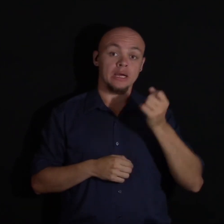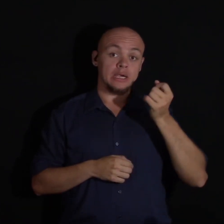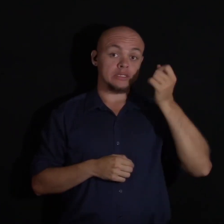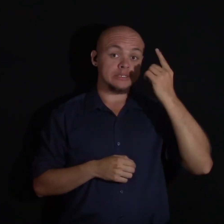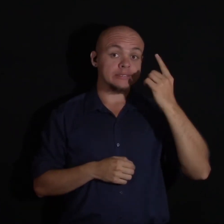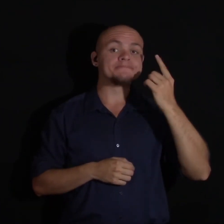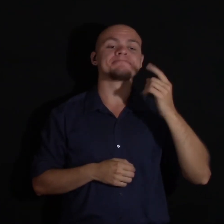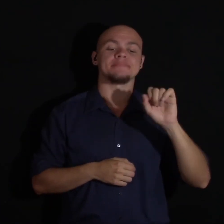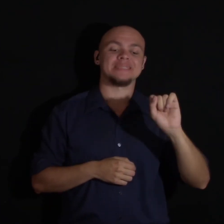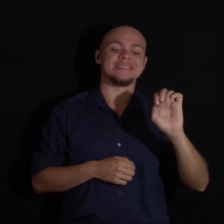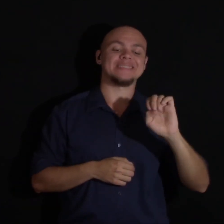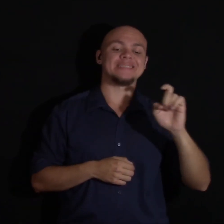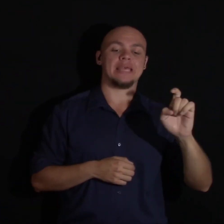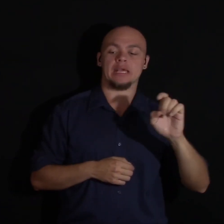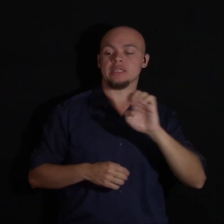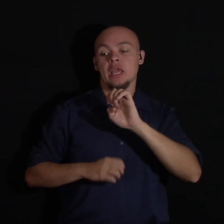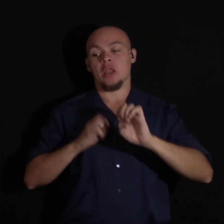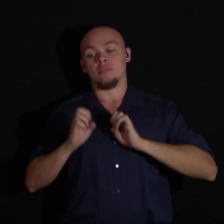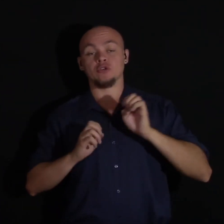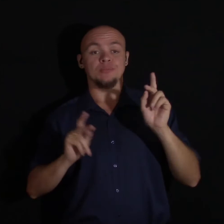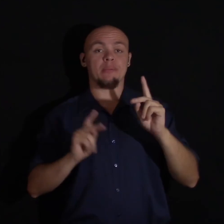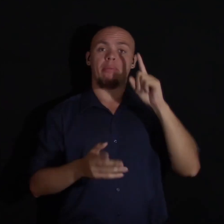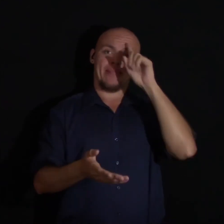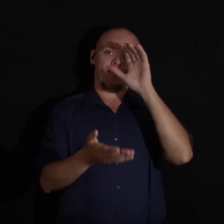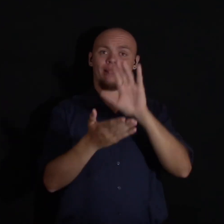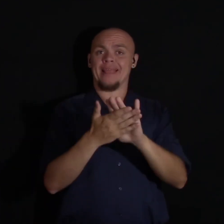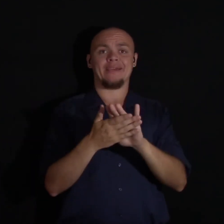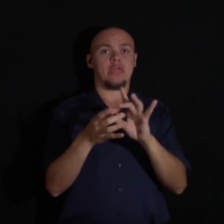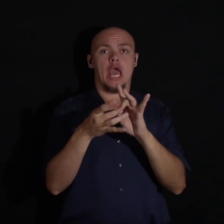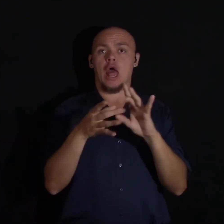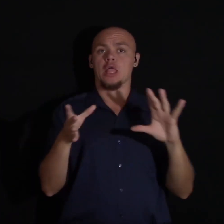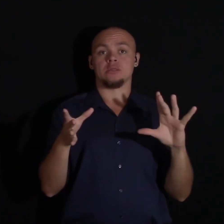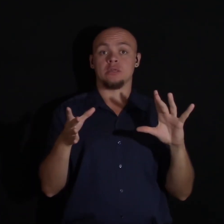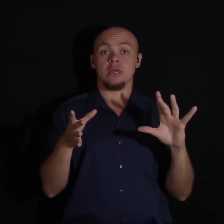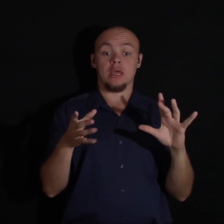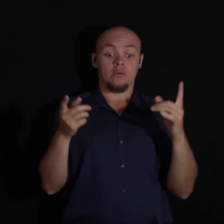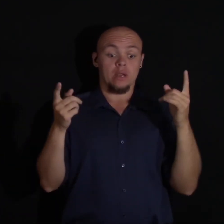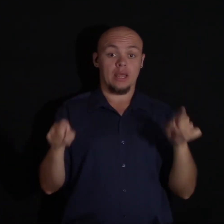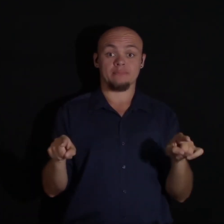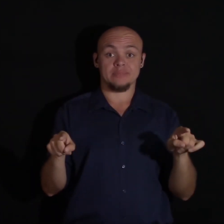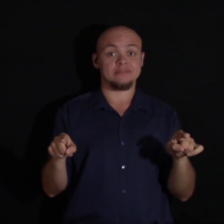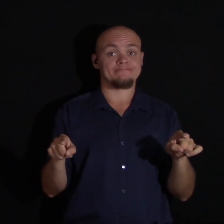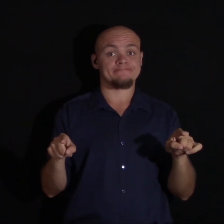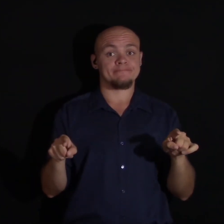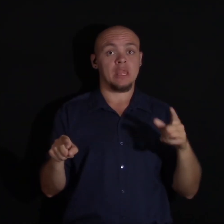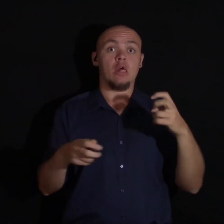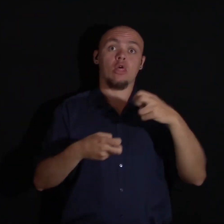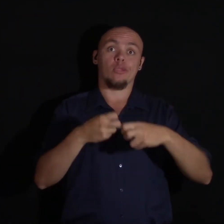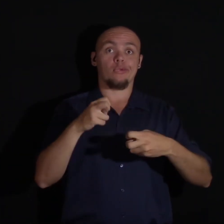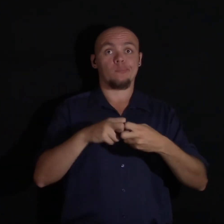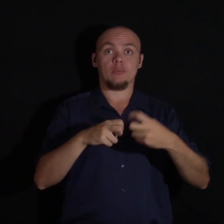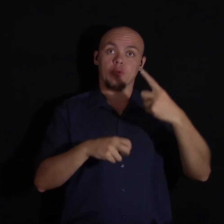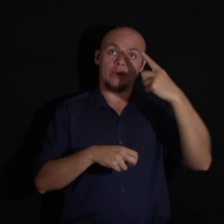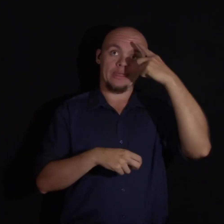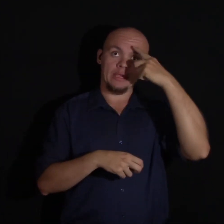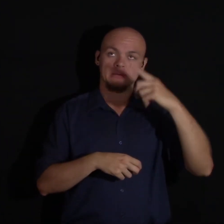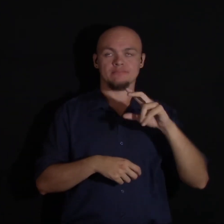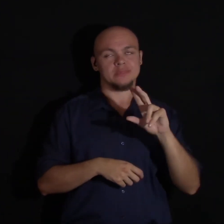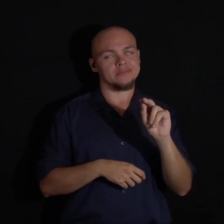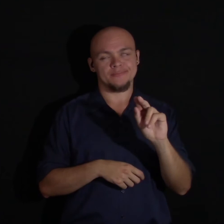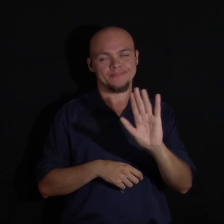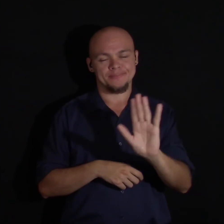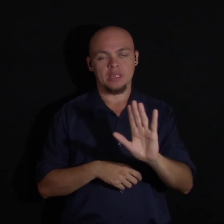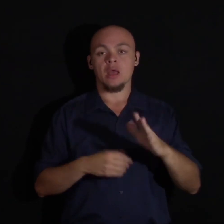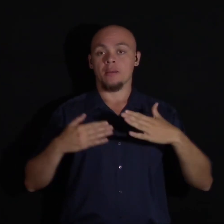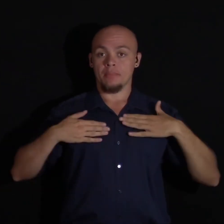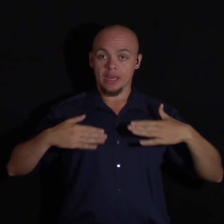in the same room together, and when they end up there, there's a problem. Our emotions are incredible messengers and